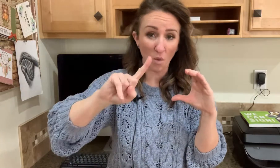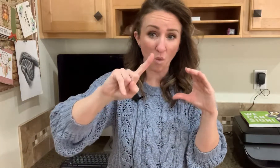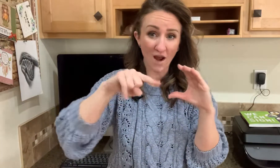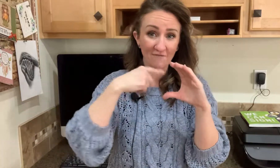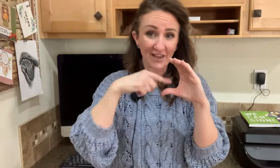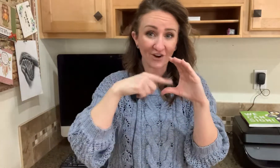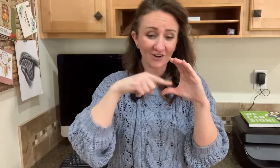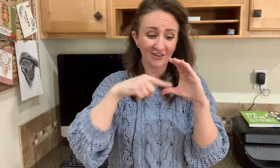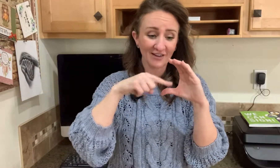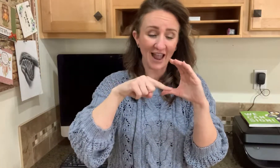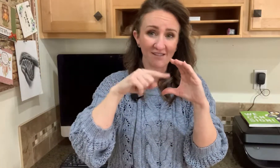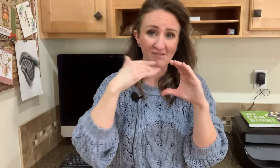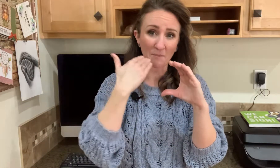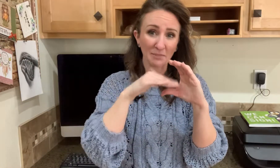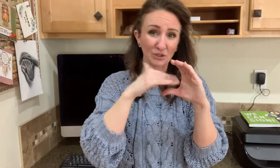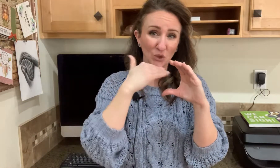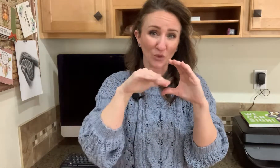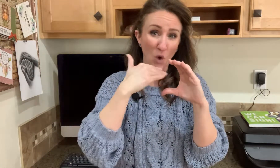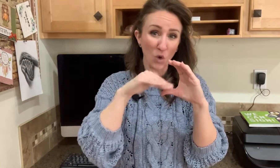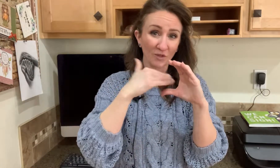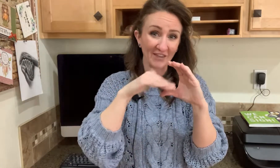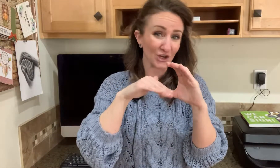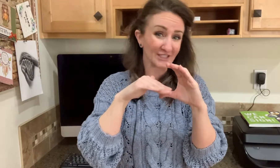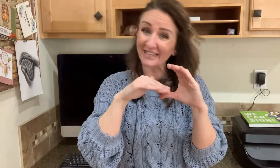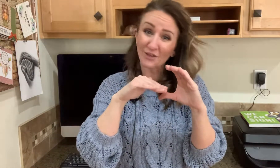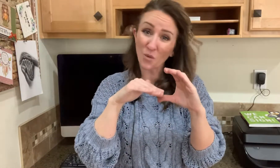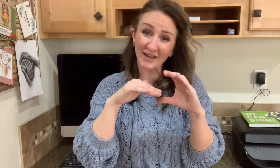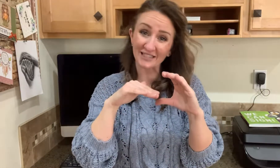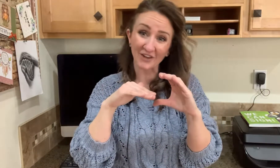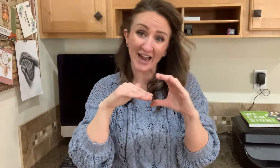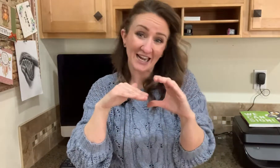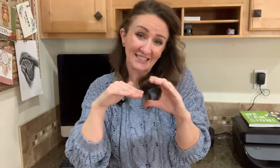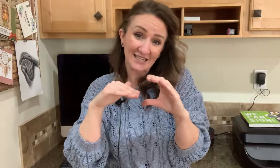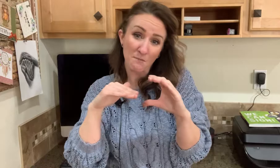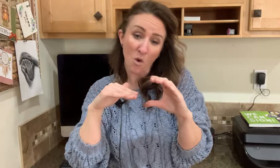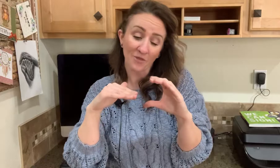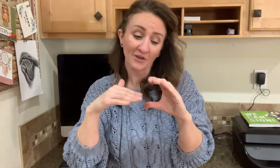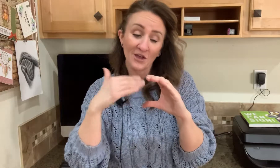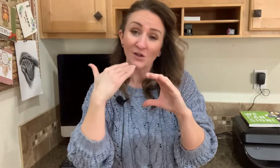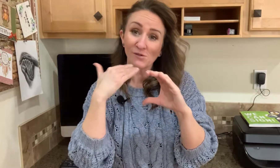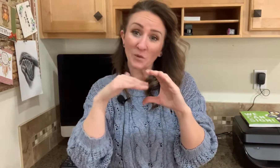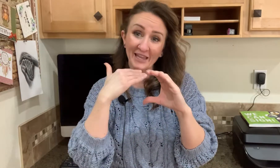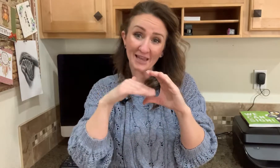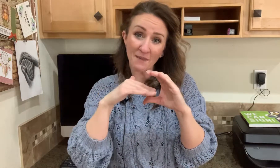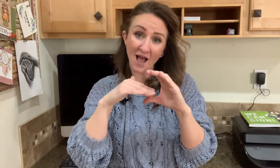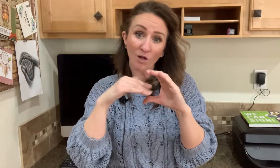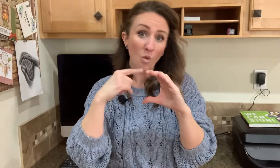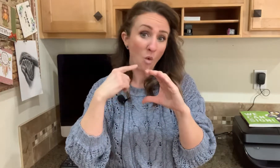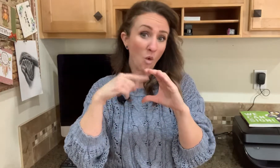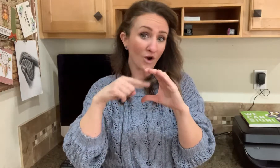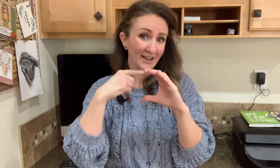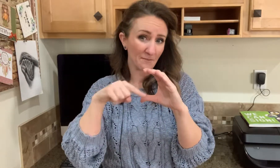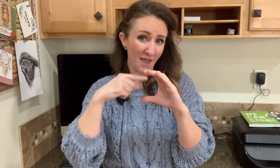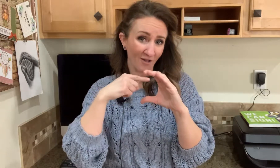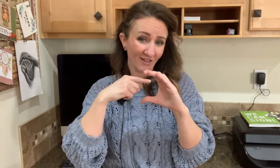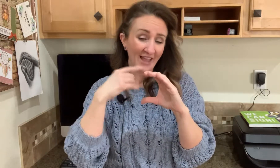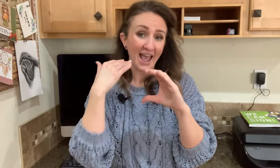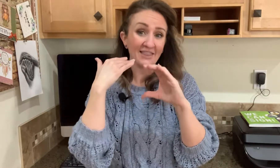one finger, and some people do it with all the fingers. Either way is fine, I see both. So email or email, and then